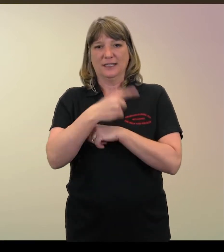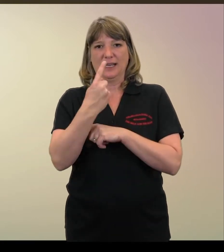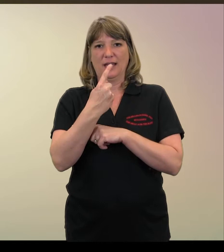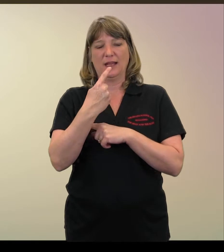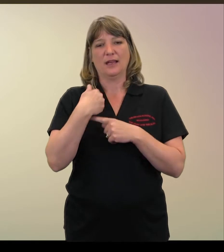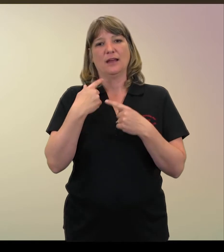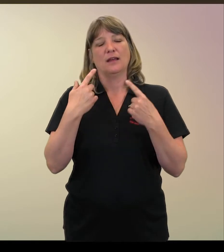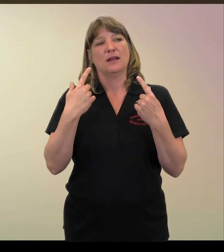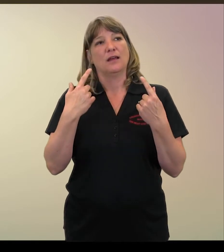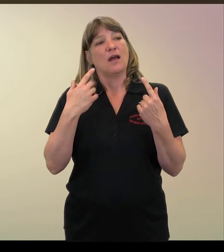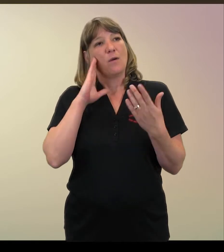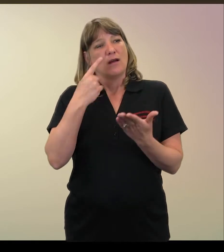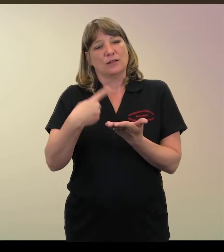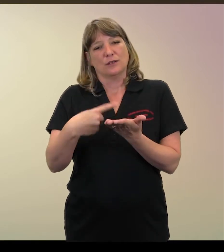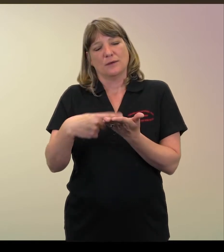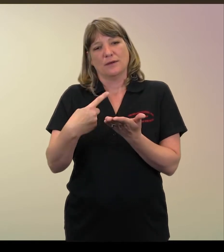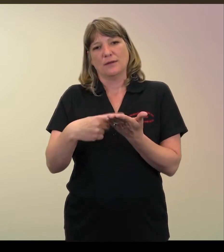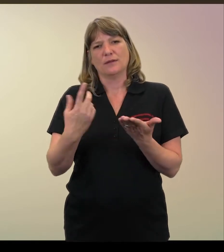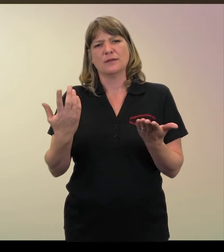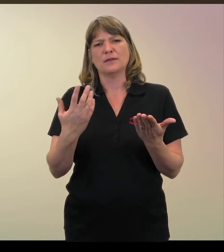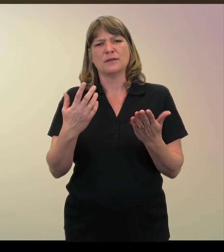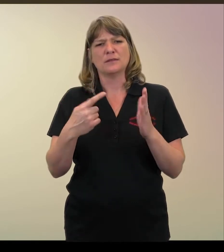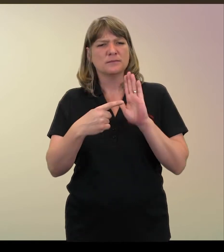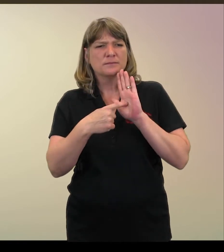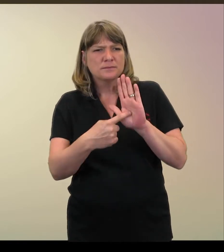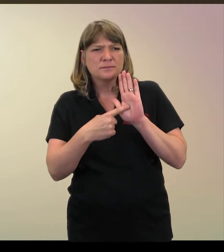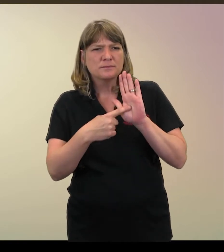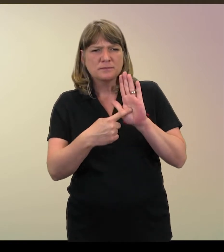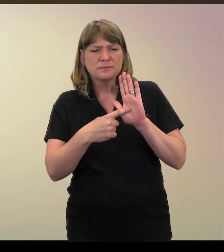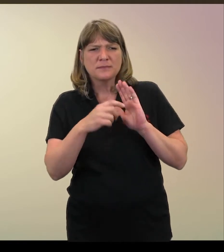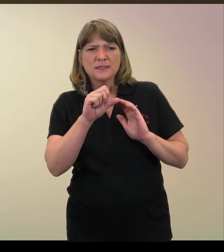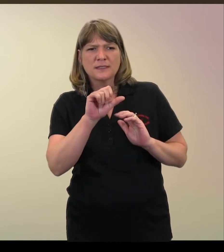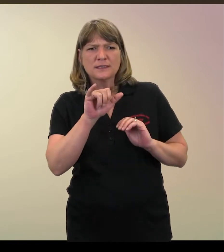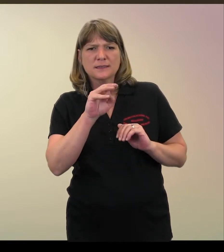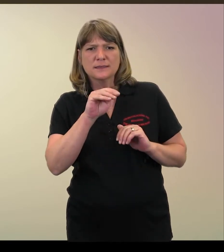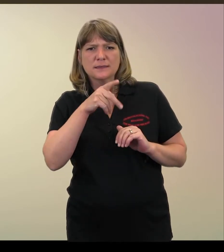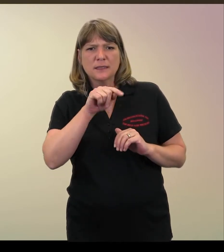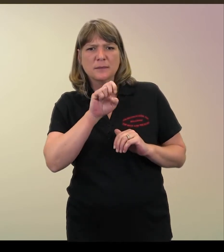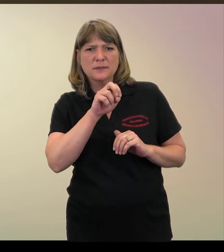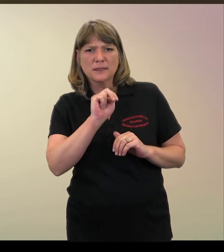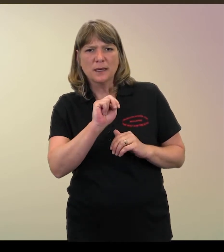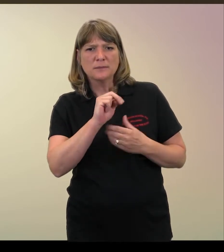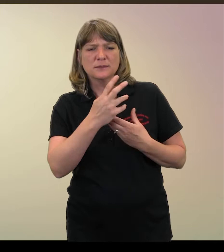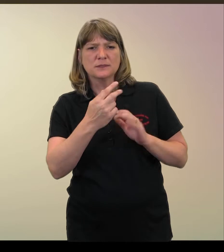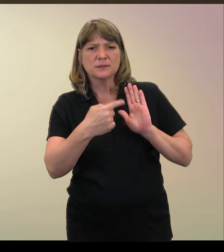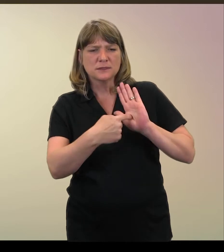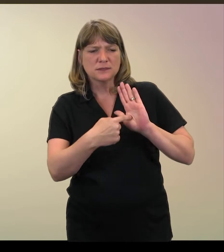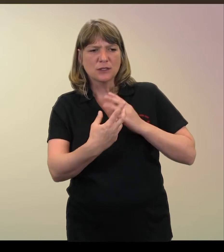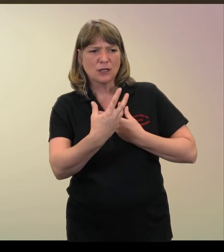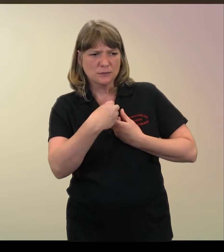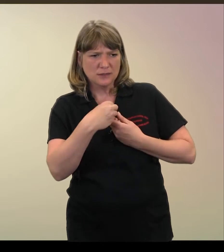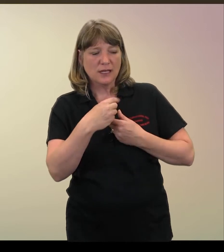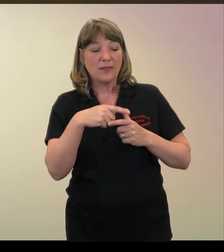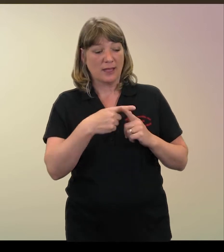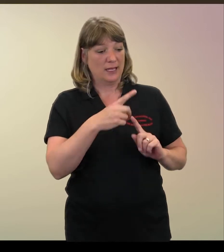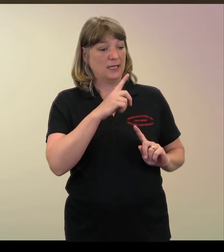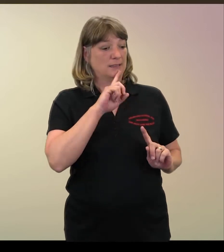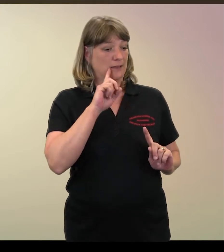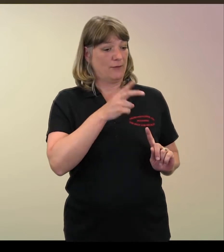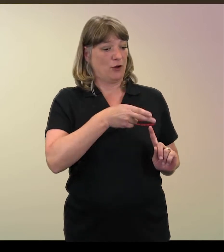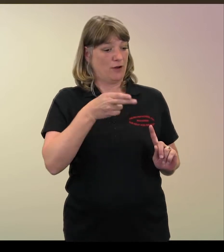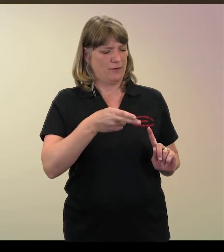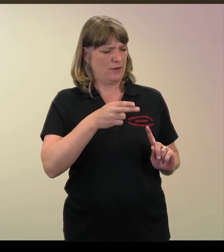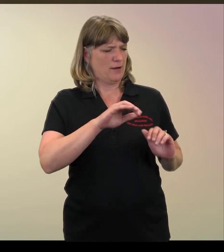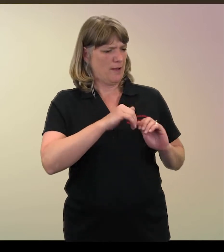So today, what I hope to talk about is what are the symptoms of autism and how do they present specifically among children